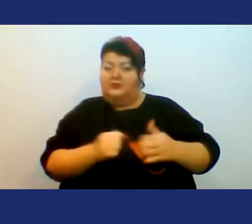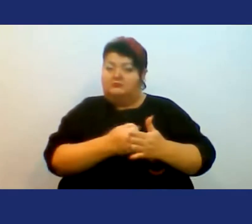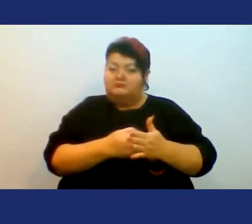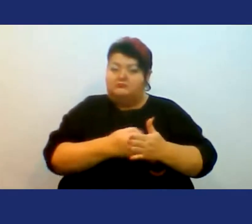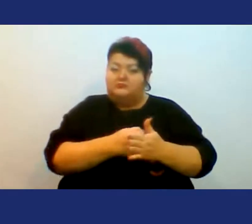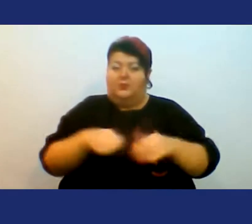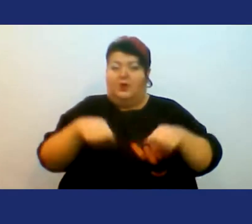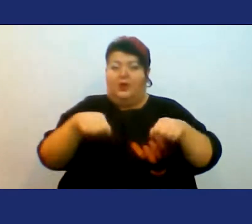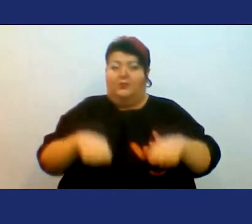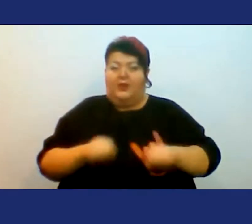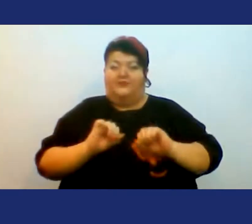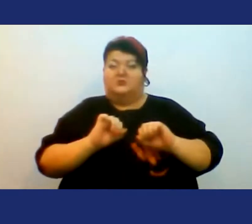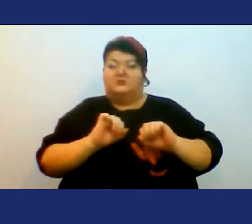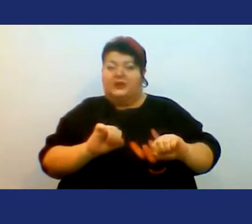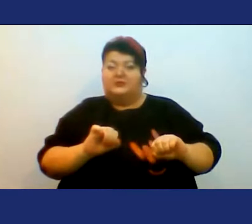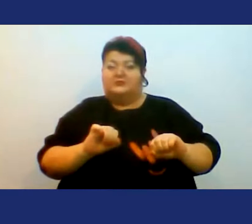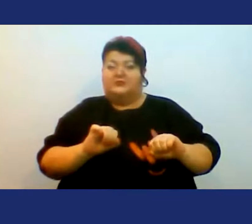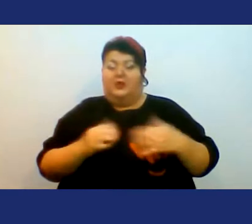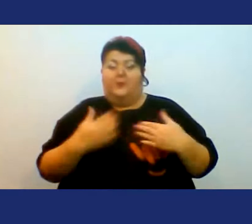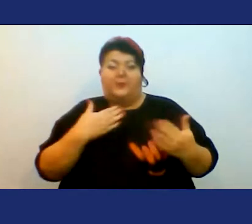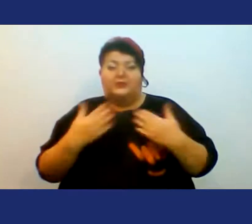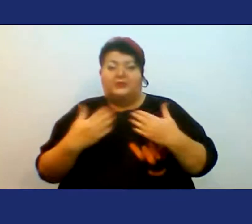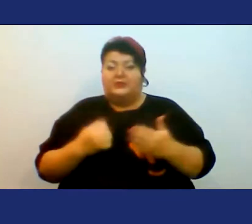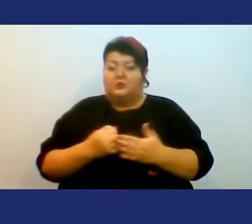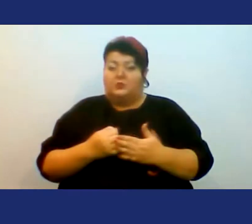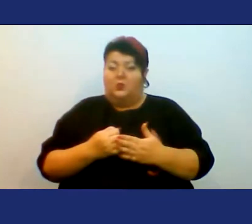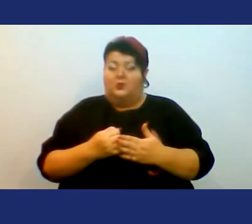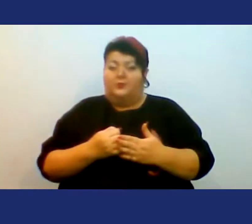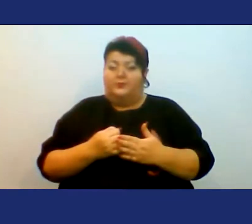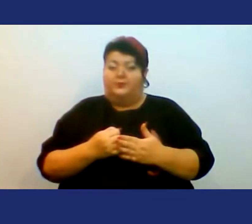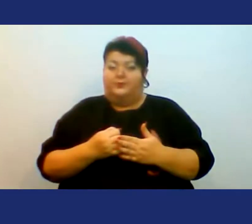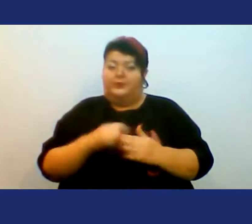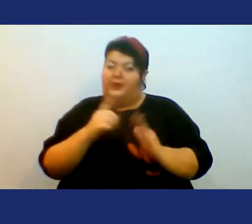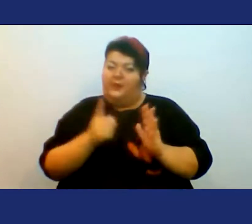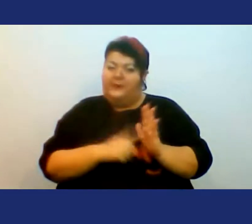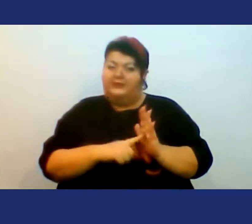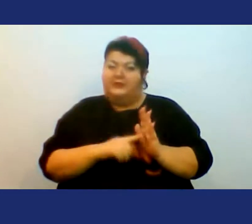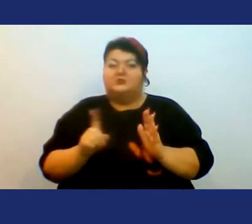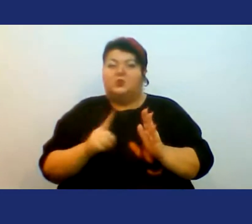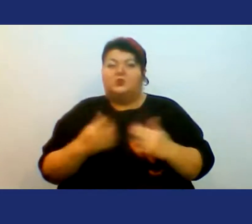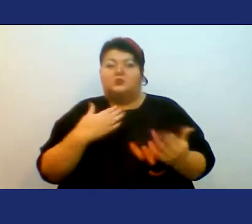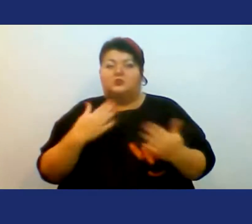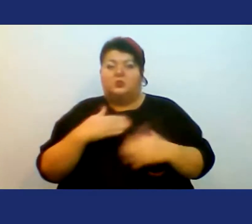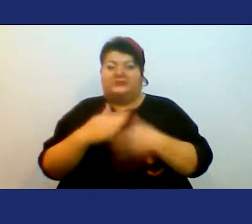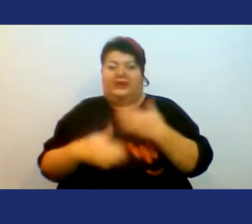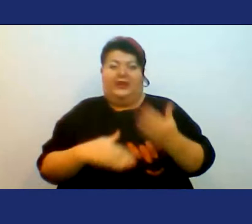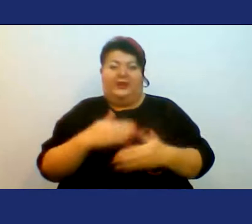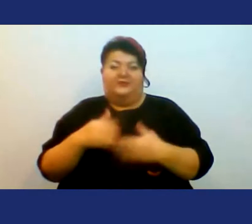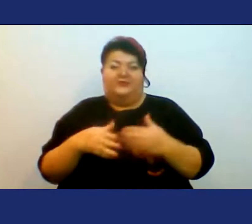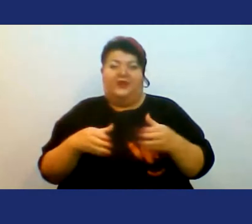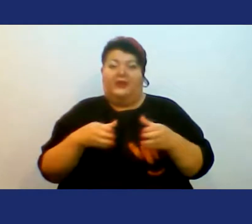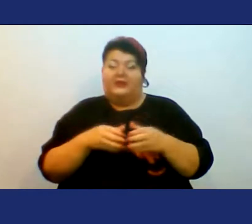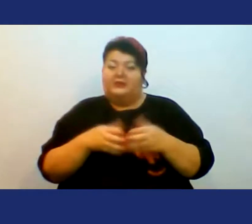that is along the lines of our advocacy campaign plan and our approach